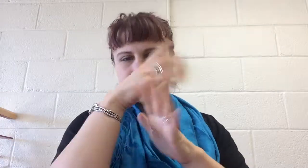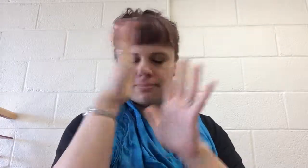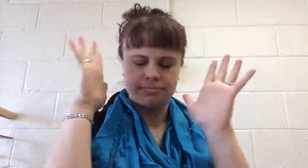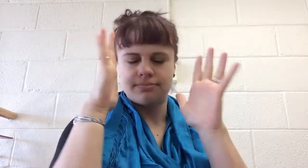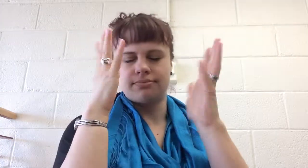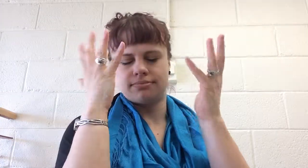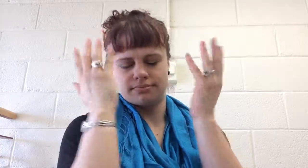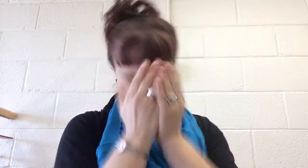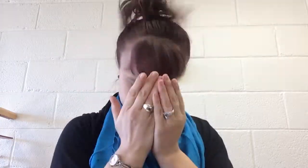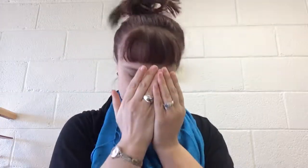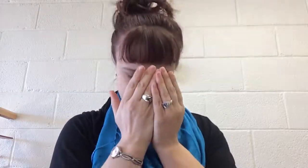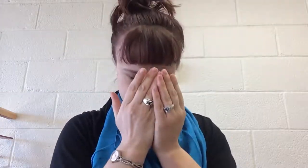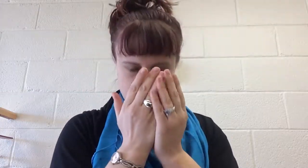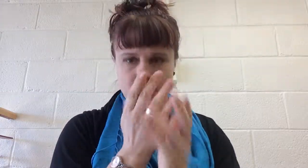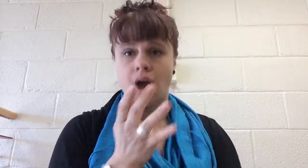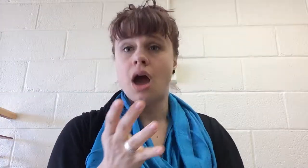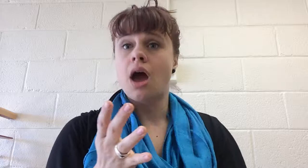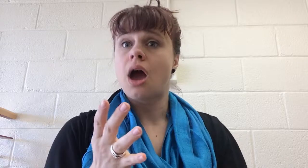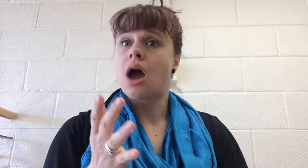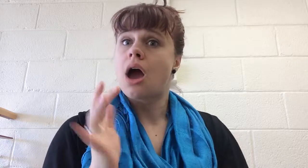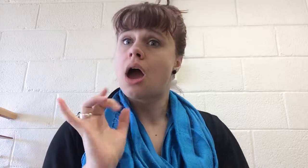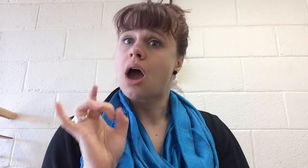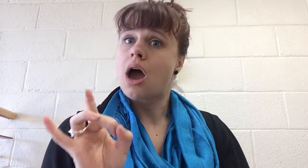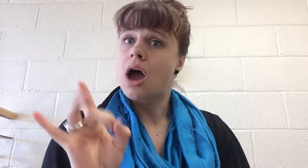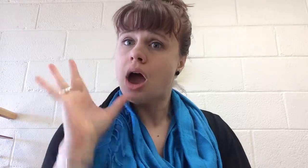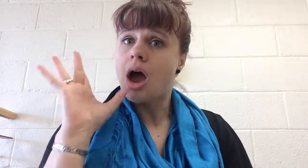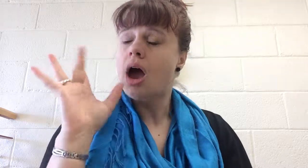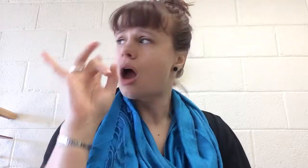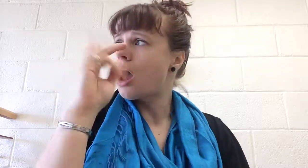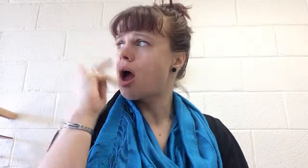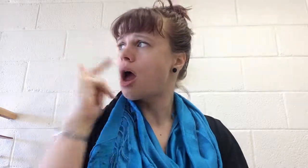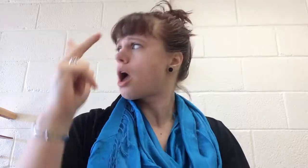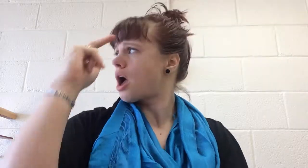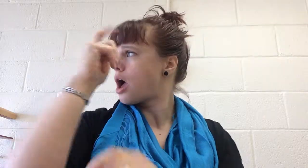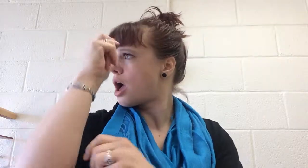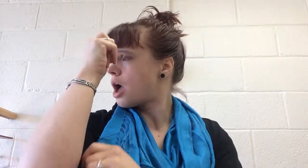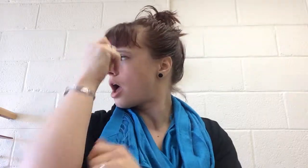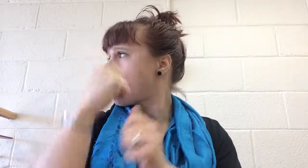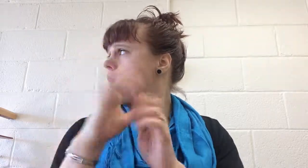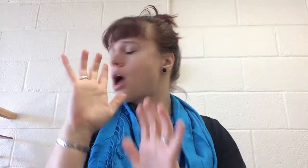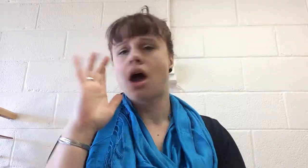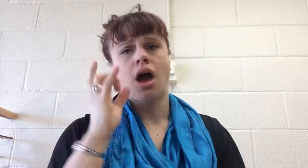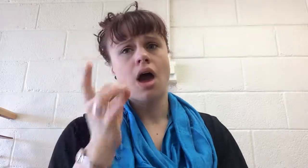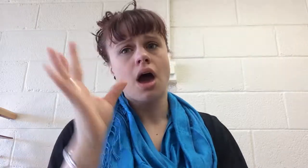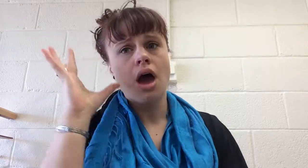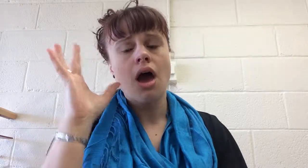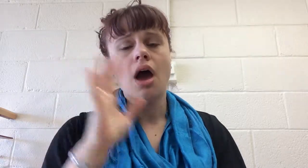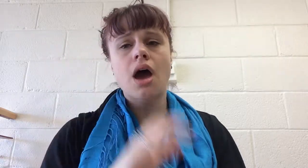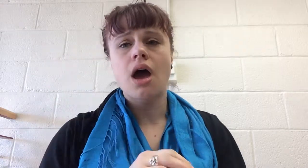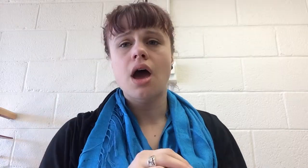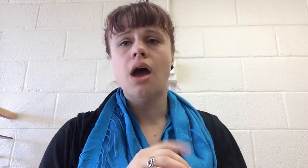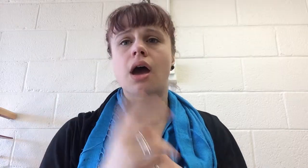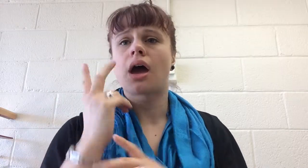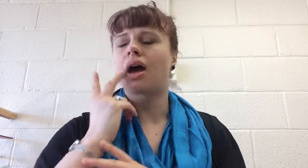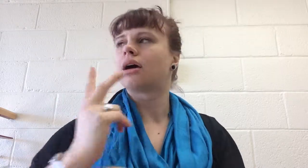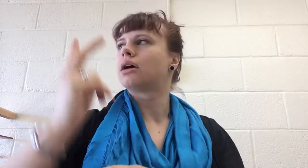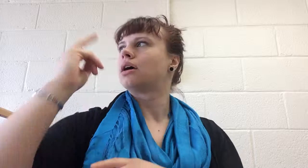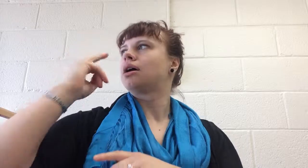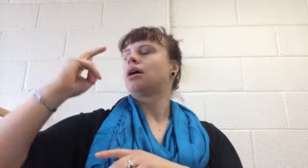Oh, no. I remember when I was a little girl growing up, I would have very vivid dreams, and later